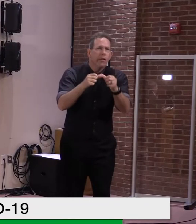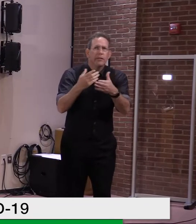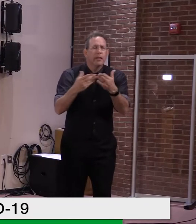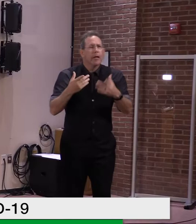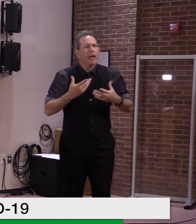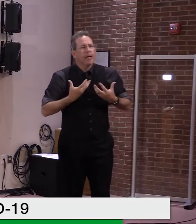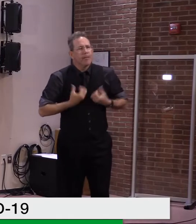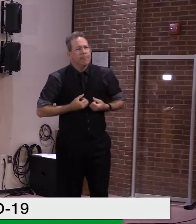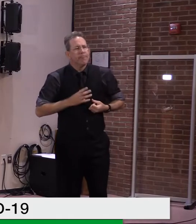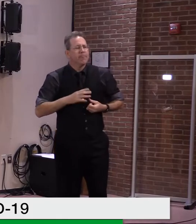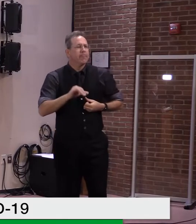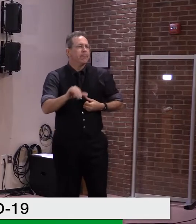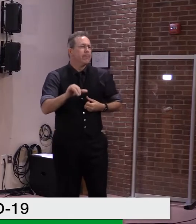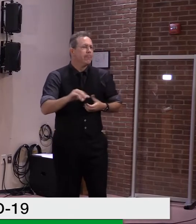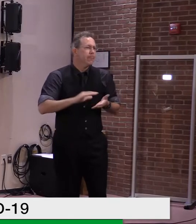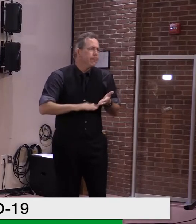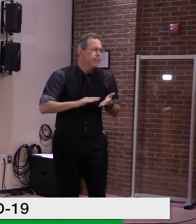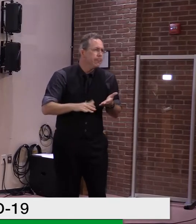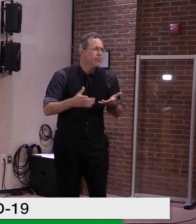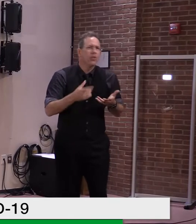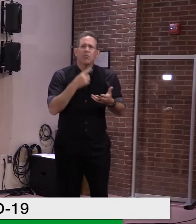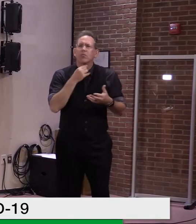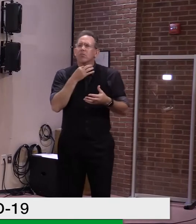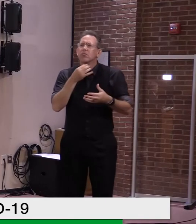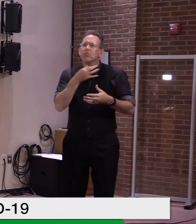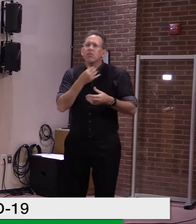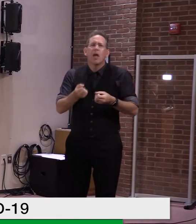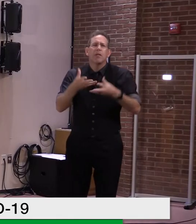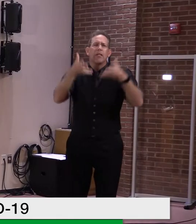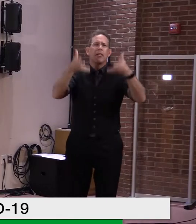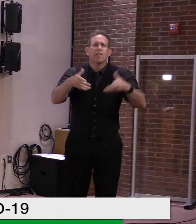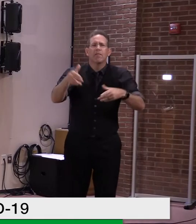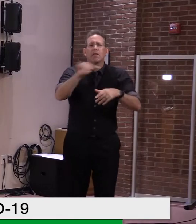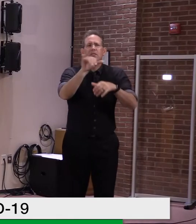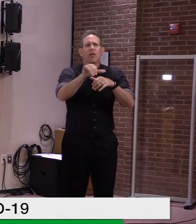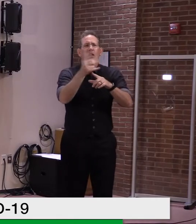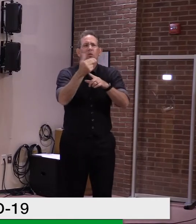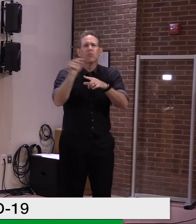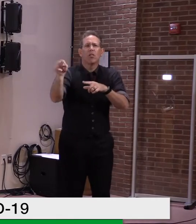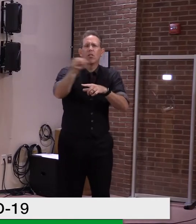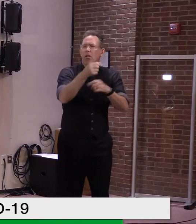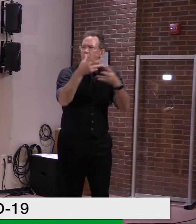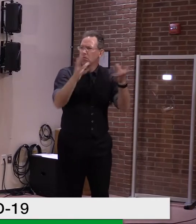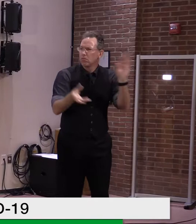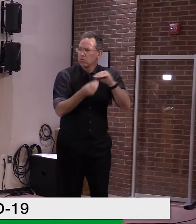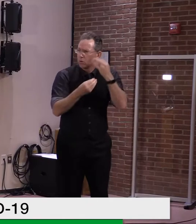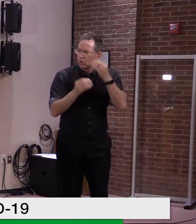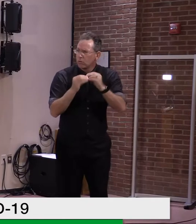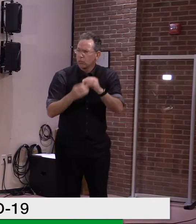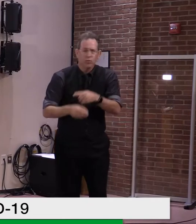think, that sort of thing? How many will you have left? I think 900 to 1,000 is what we're estimating.